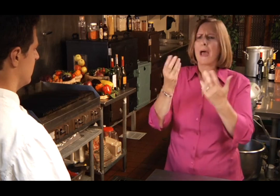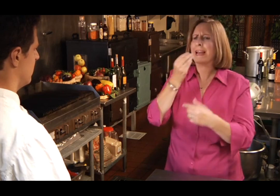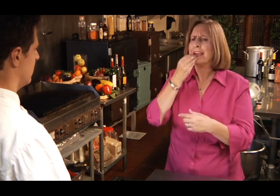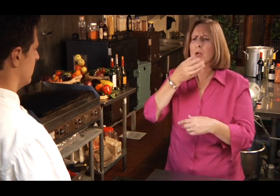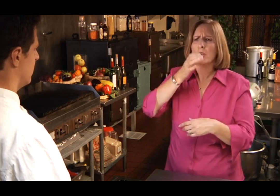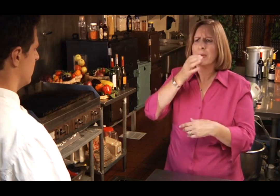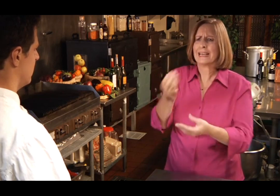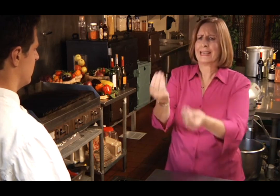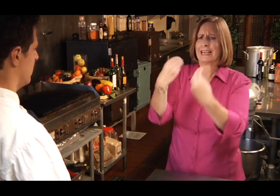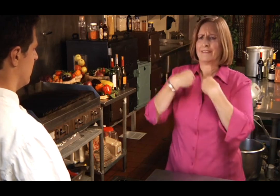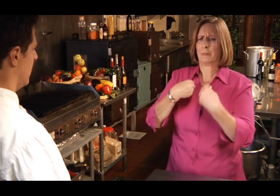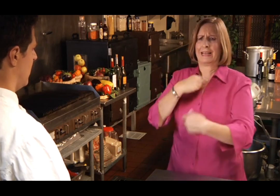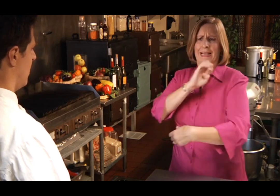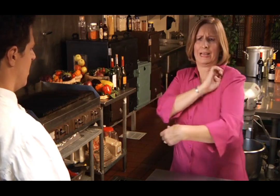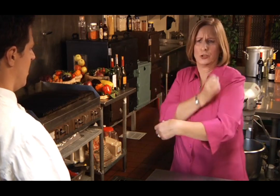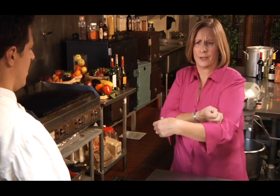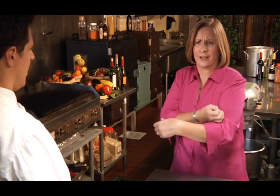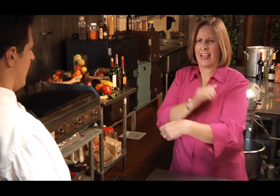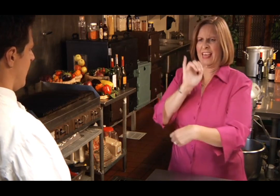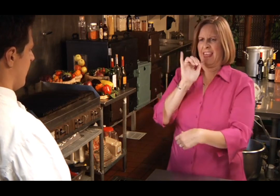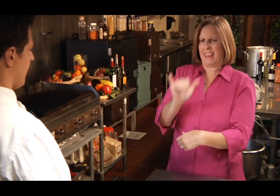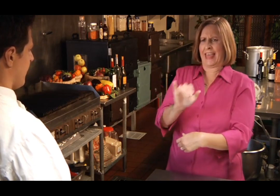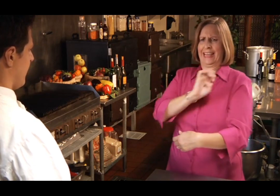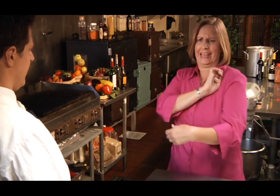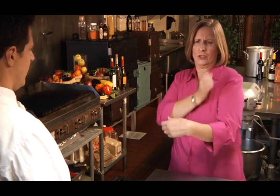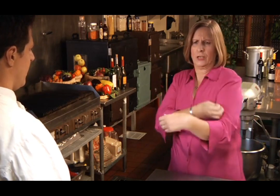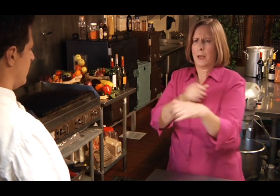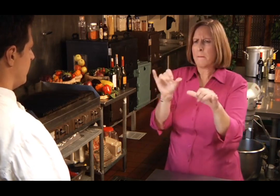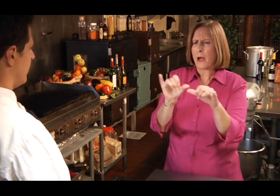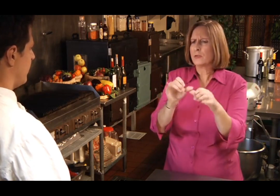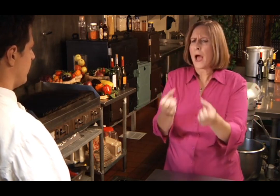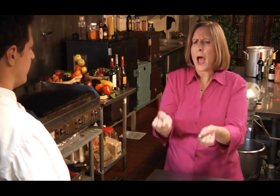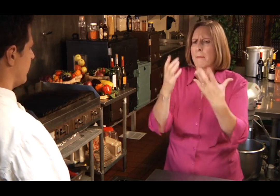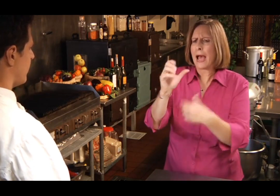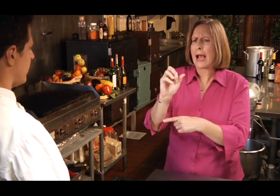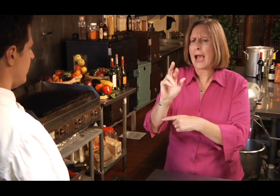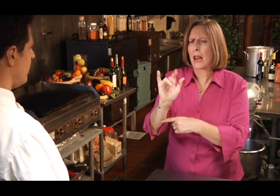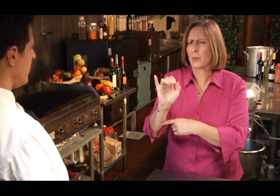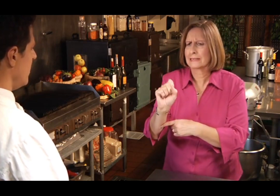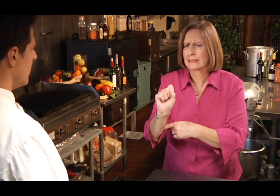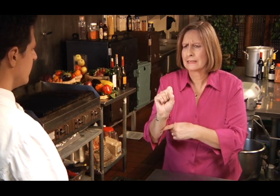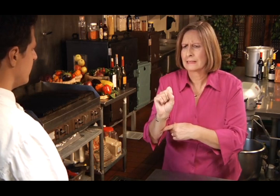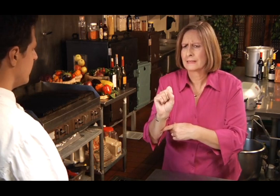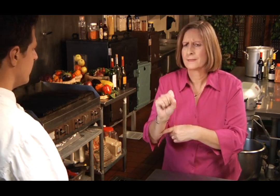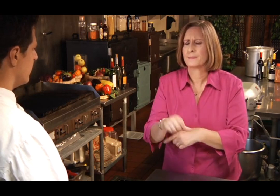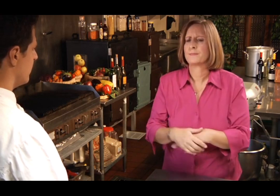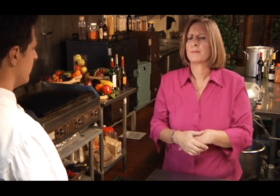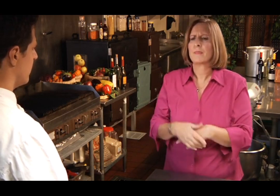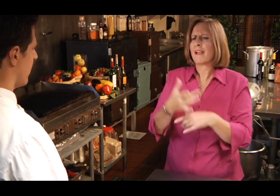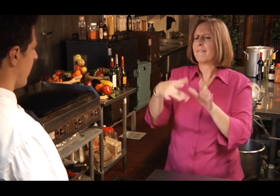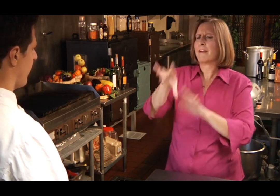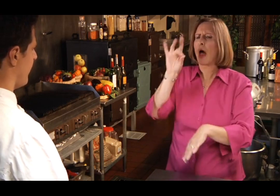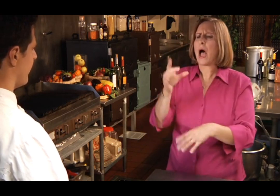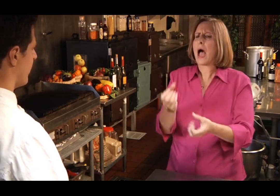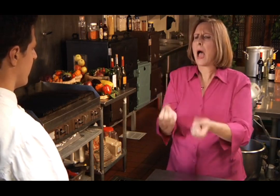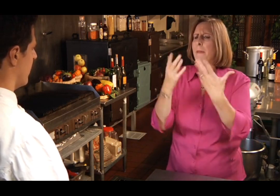What we eat and drink gives us energy. That energy is measured in the number of calories. You can check how